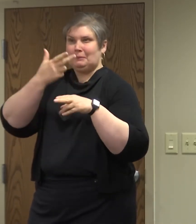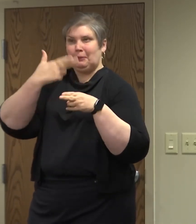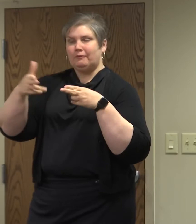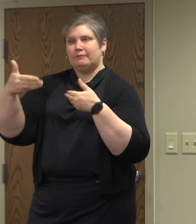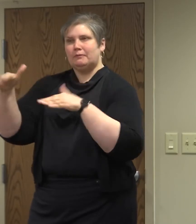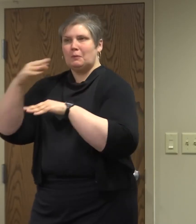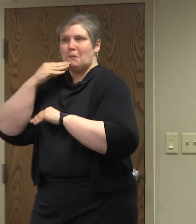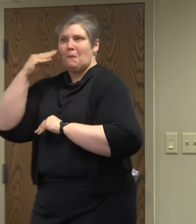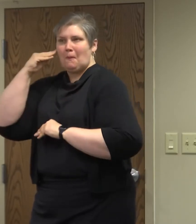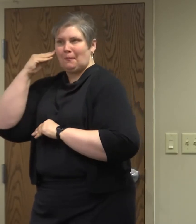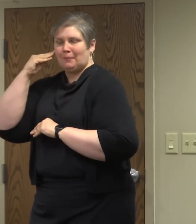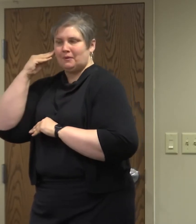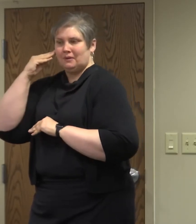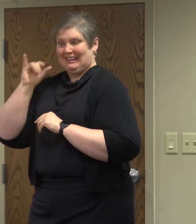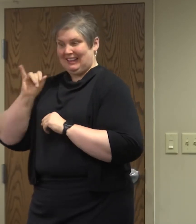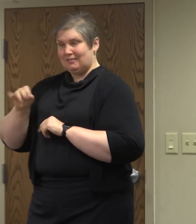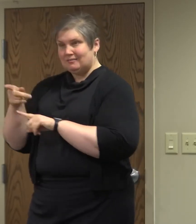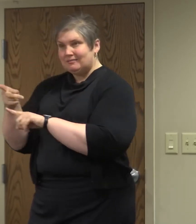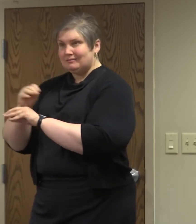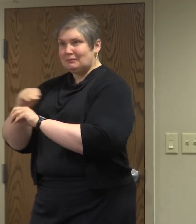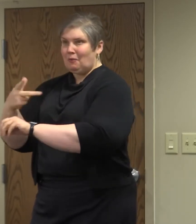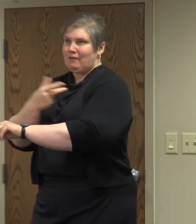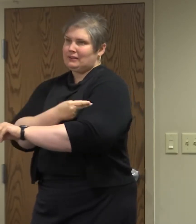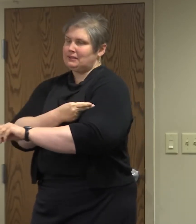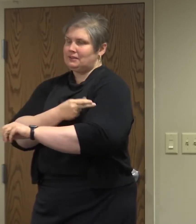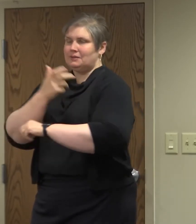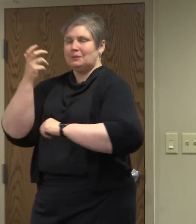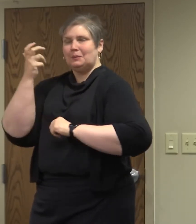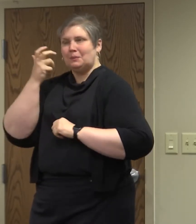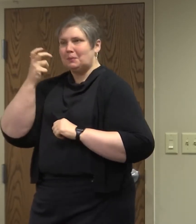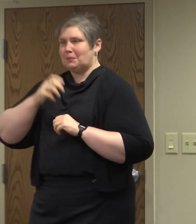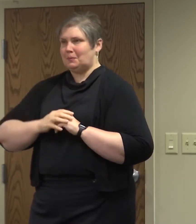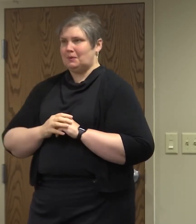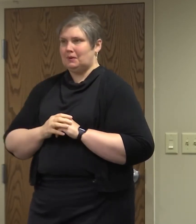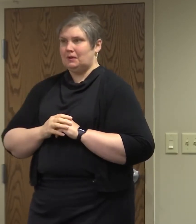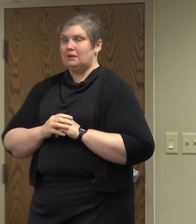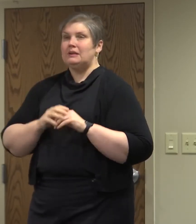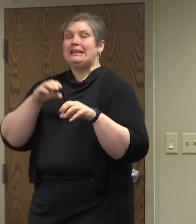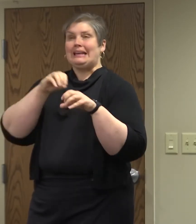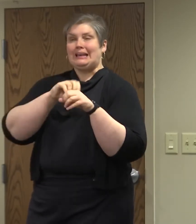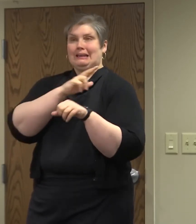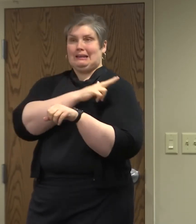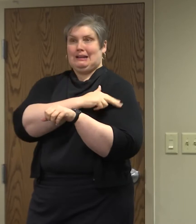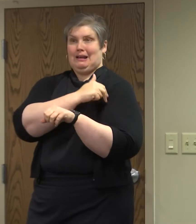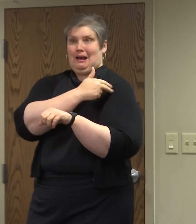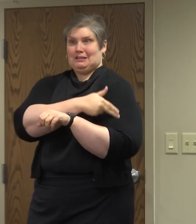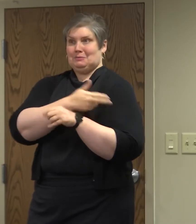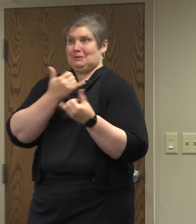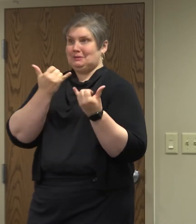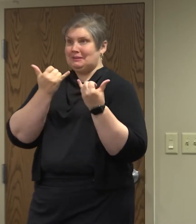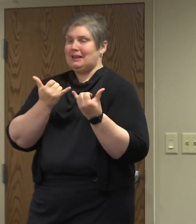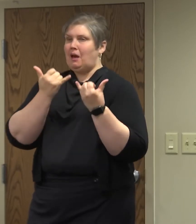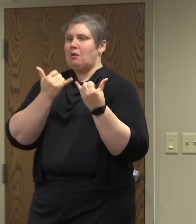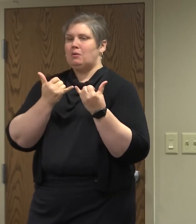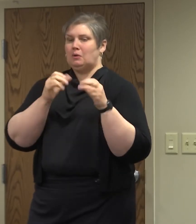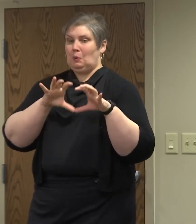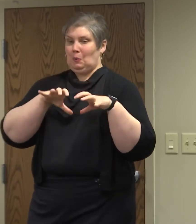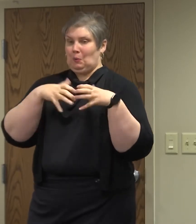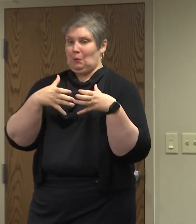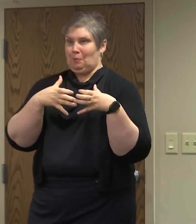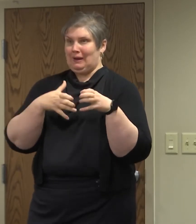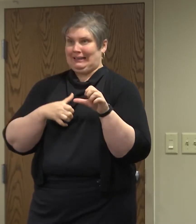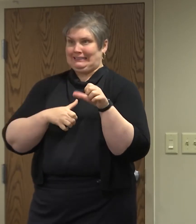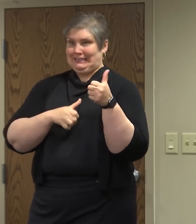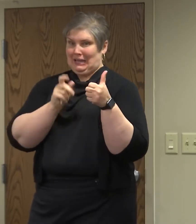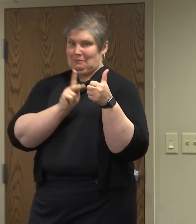hospital with a COVID infection are 10 to 1 people without the vaccine to that one who has had the vaccine. And